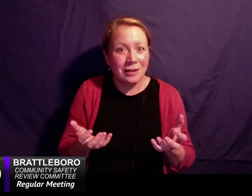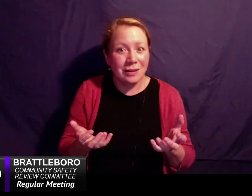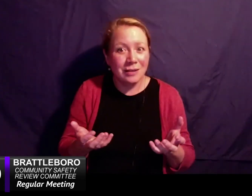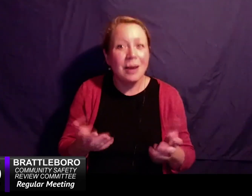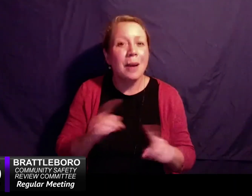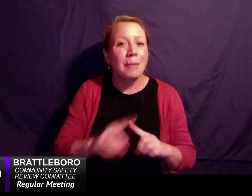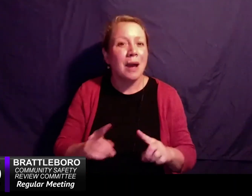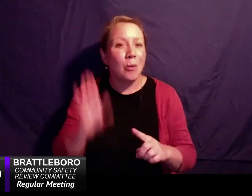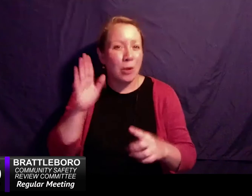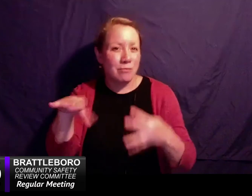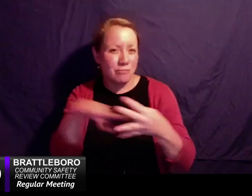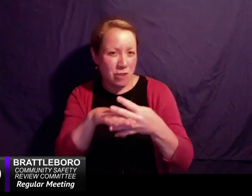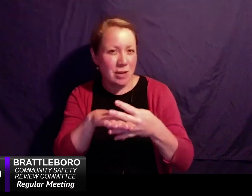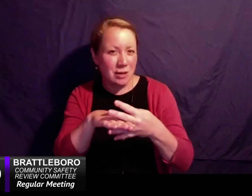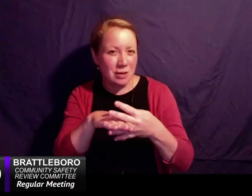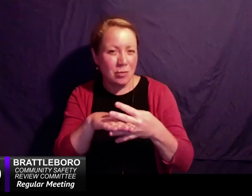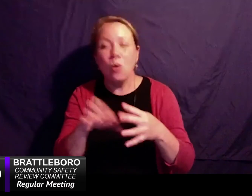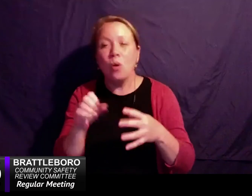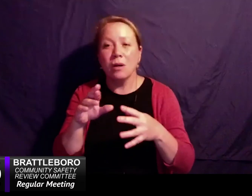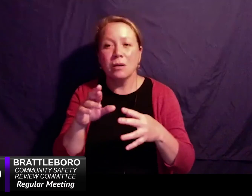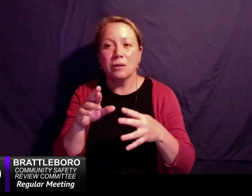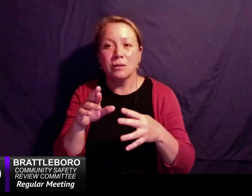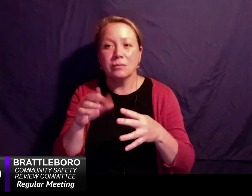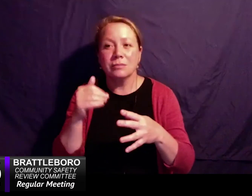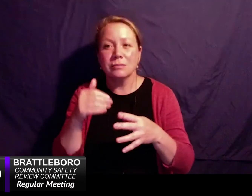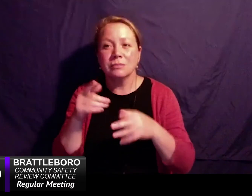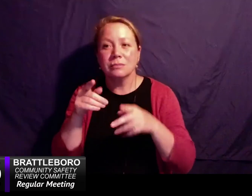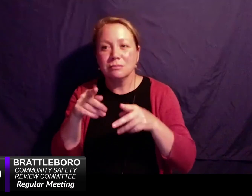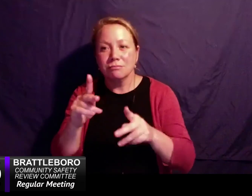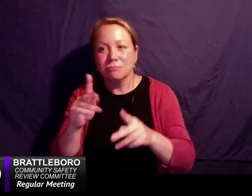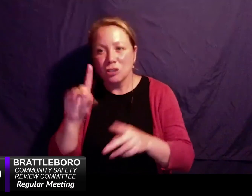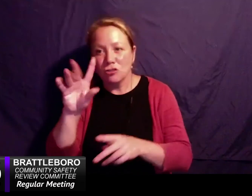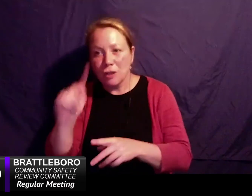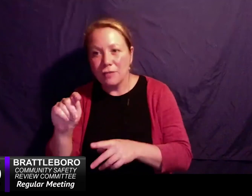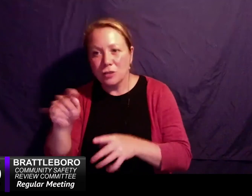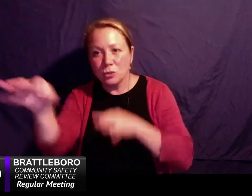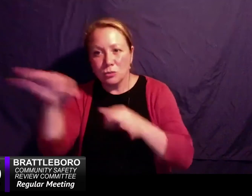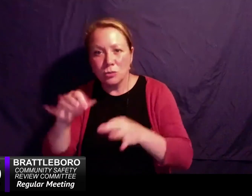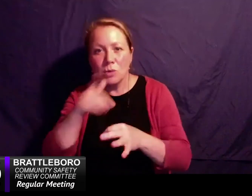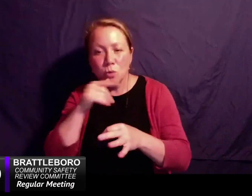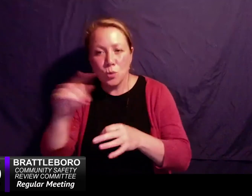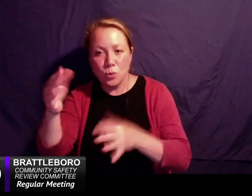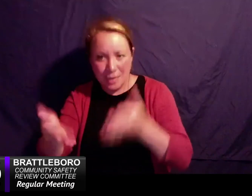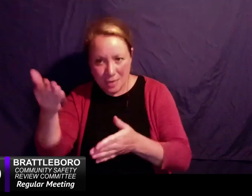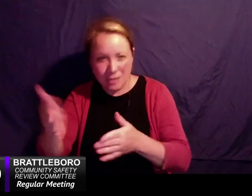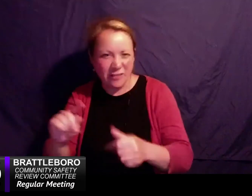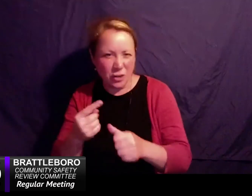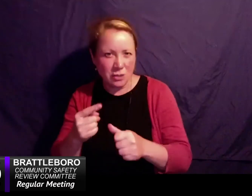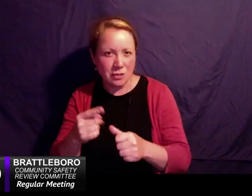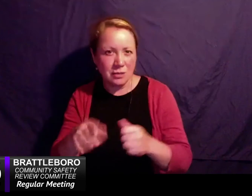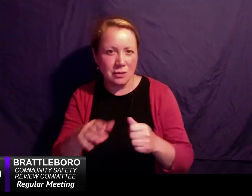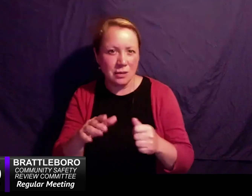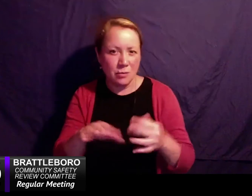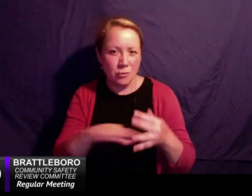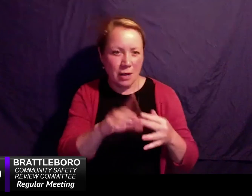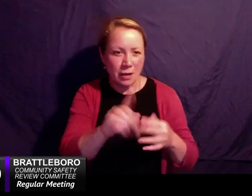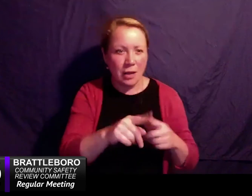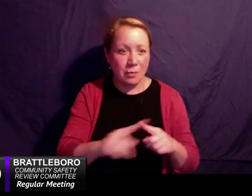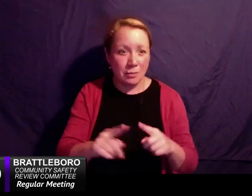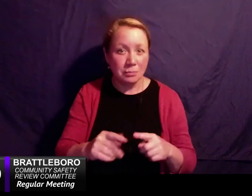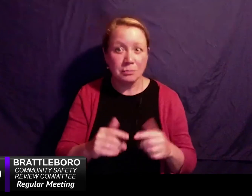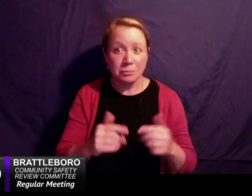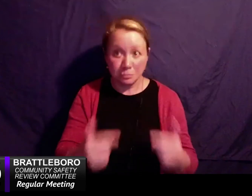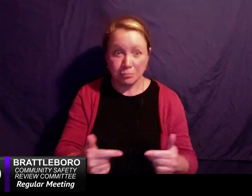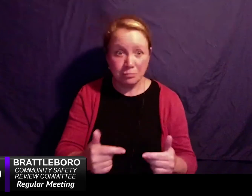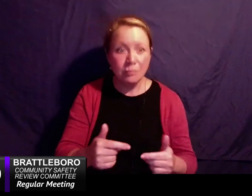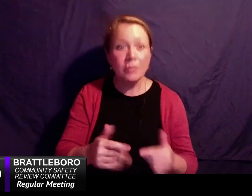we do that, we can give Drift a moment to land and maybe to introduce themselves. Drift, are you available to